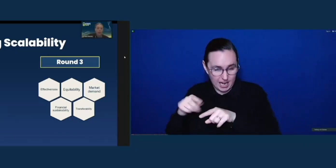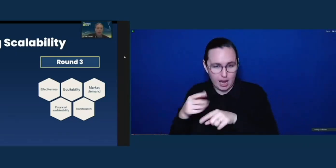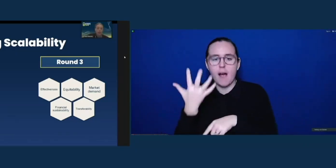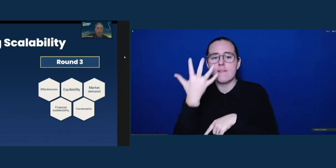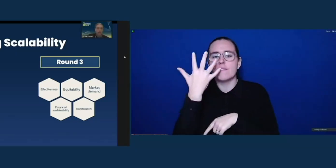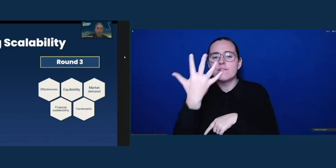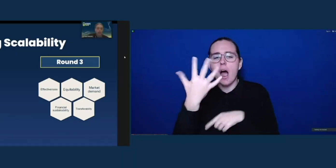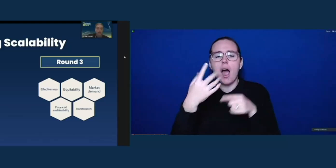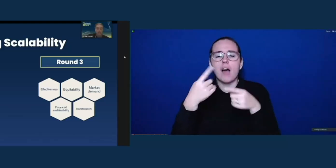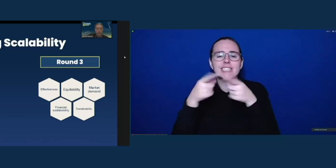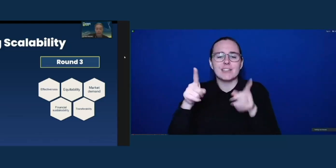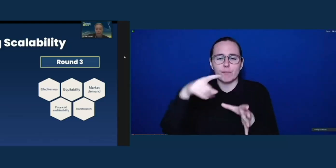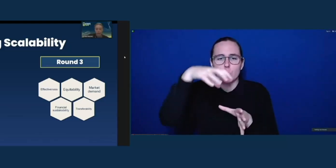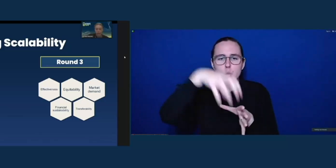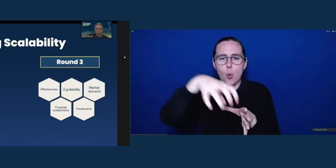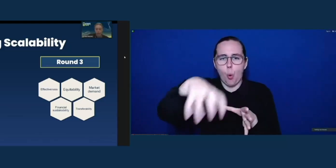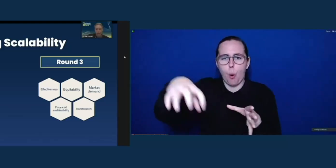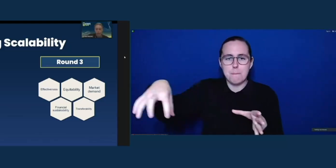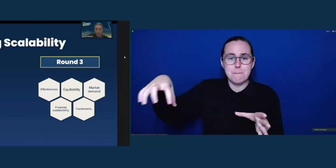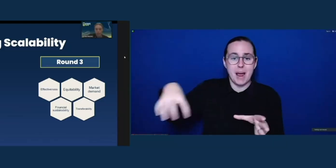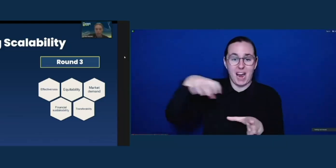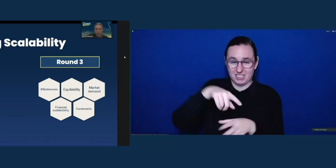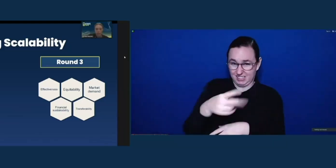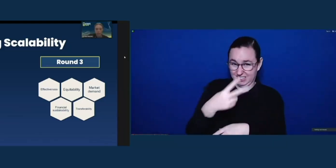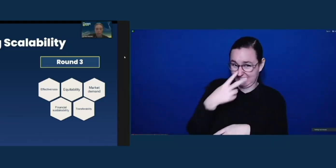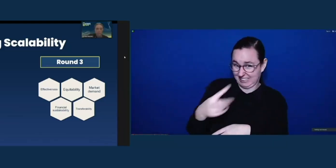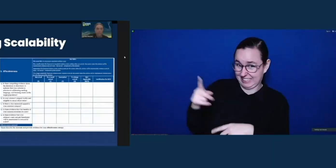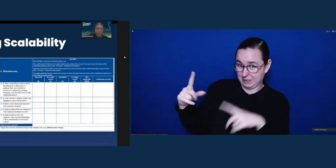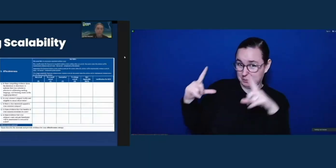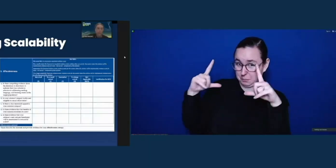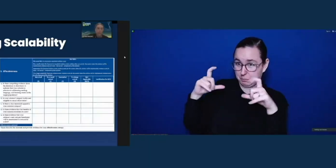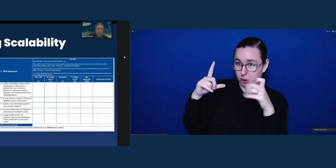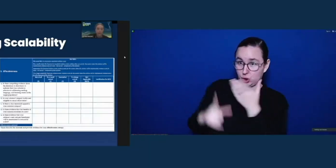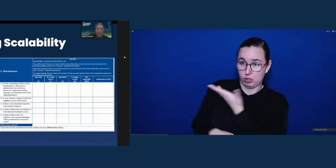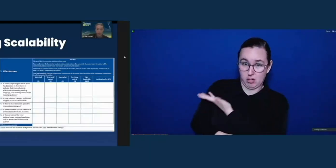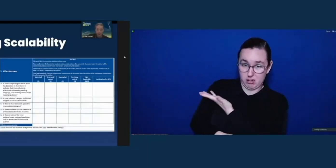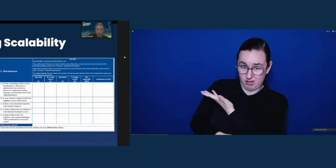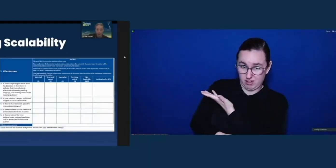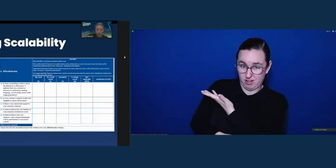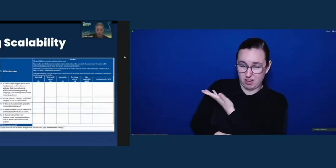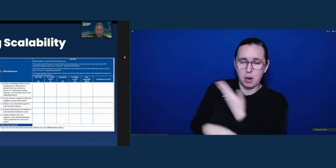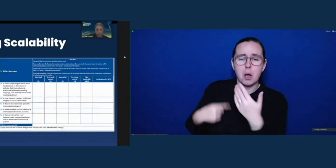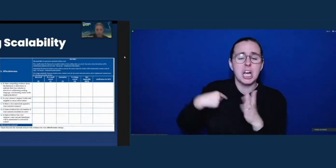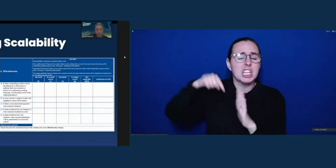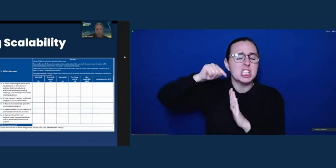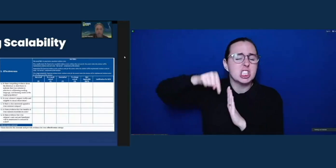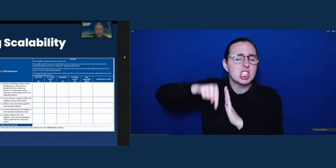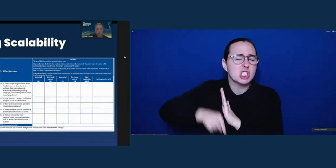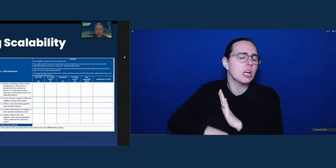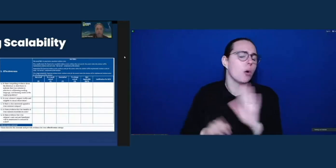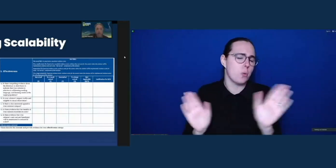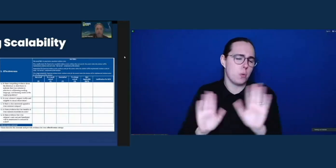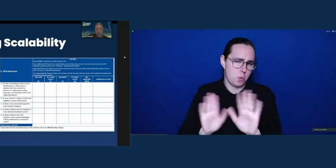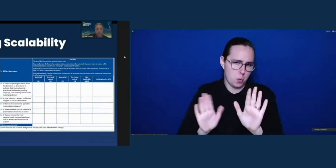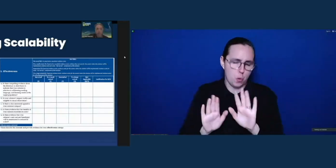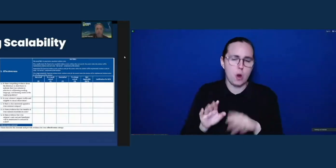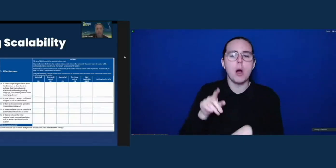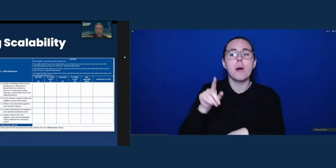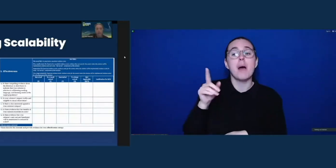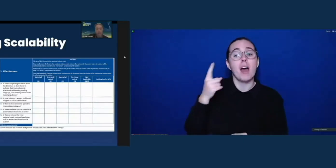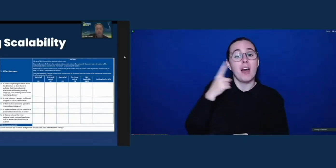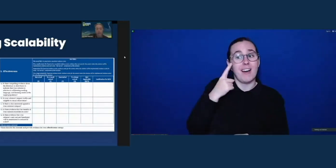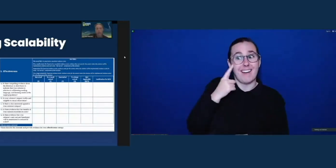on the slide here. I won't go into detail, but I will say that you can find more about those domains in our